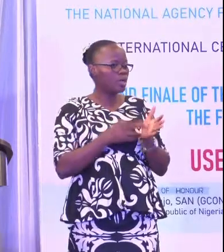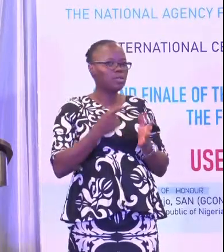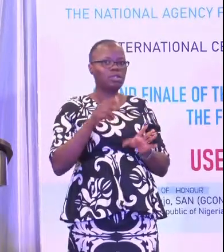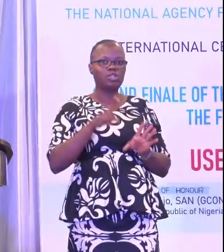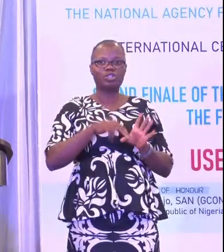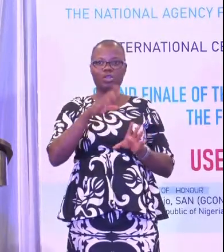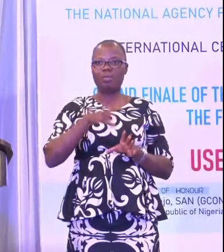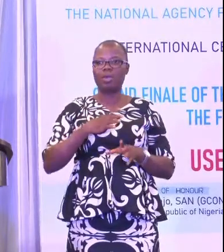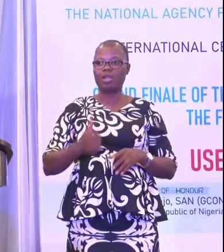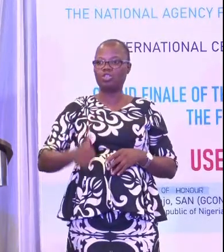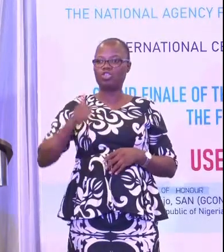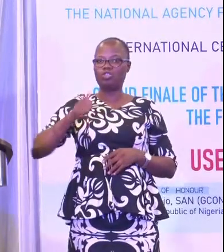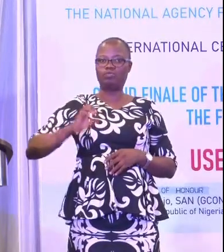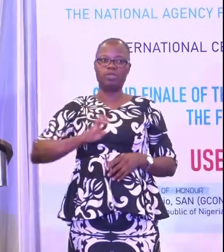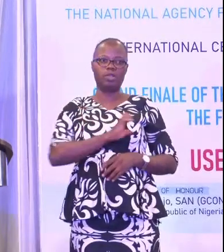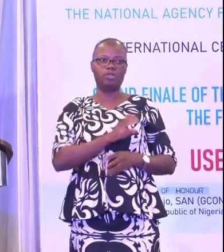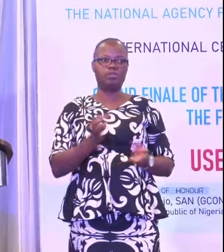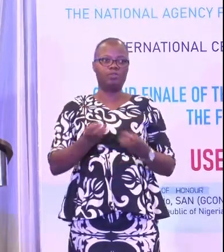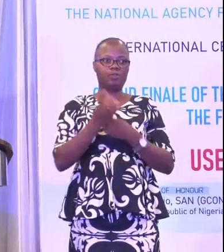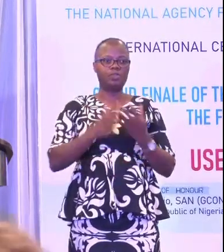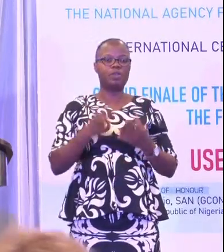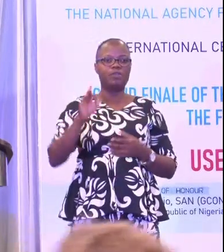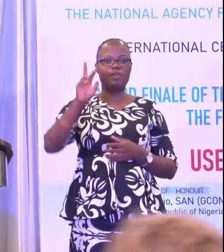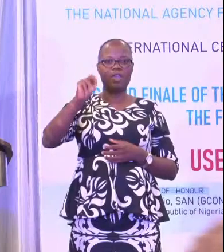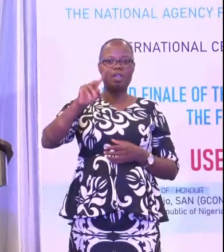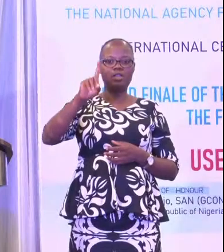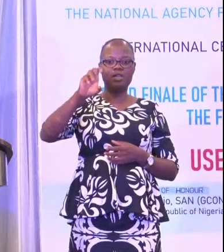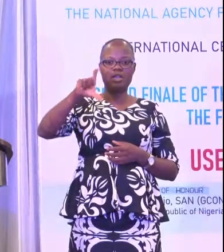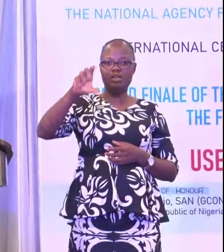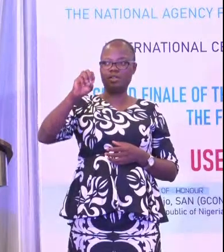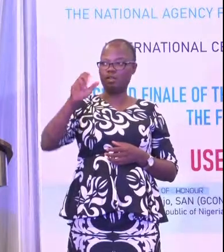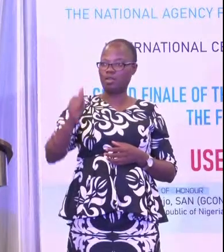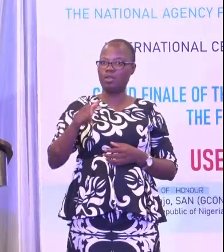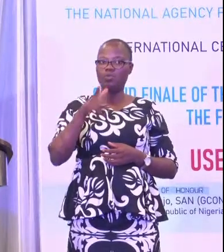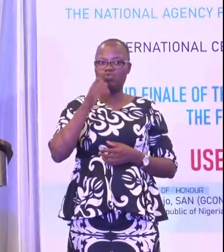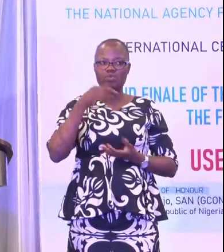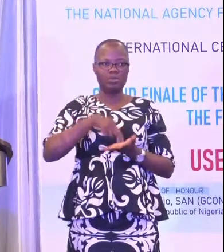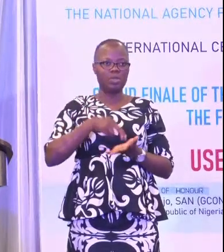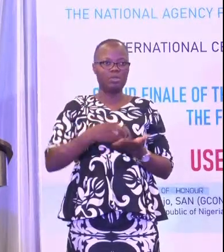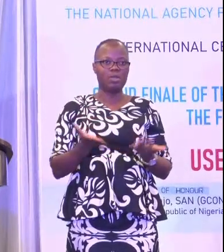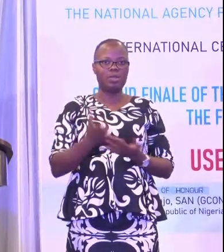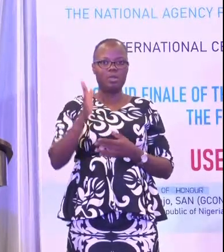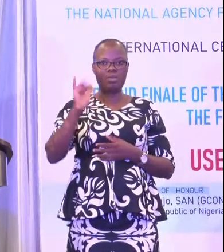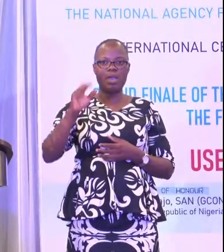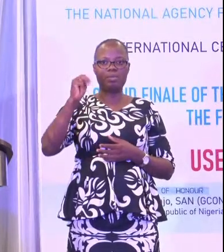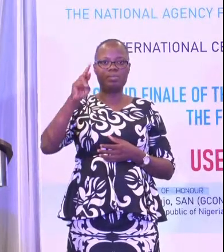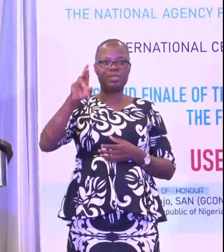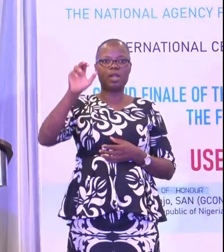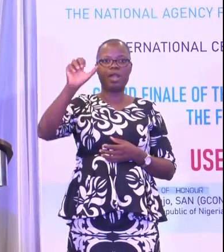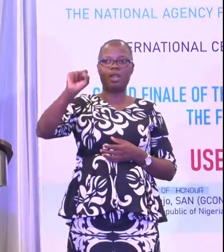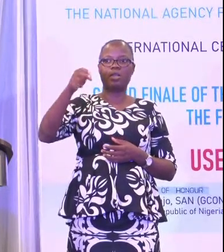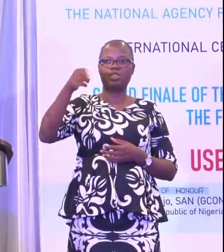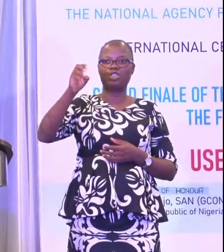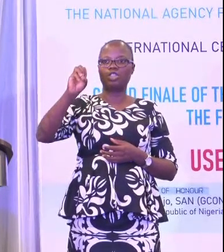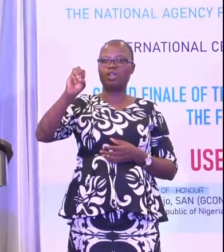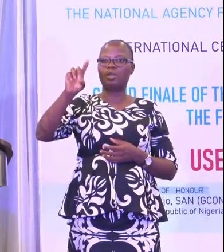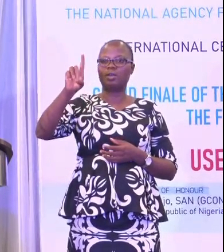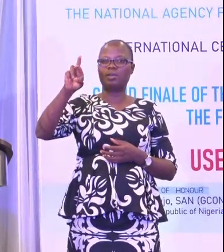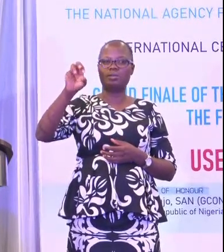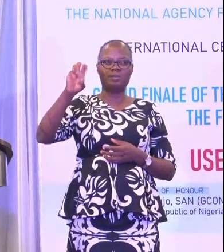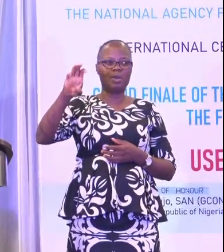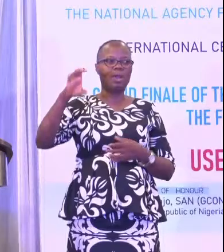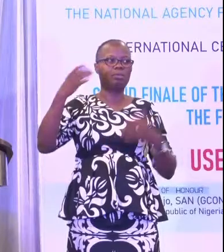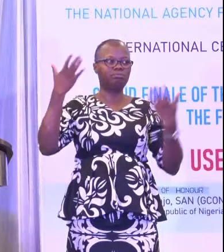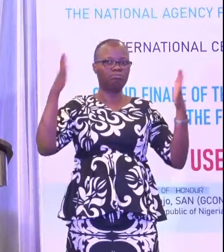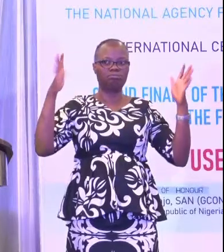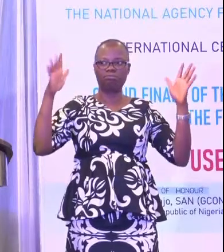Chairman and Chief Executive Officer of the NDLEA. He's represented here today by Mr. Shedrack Haruna Usman. Please put your hands